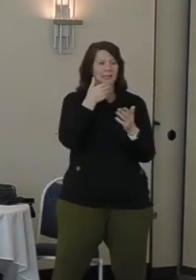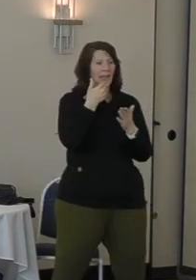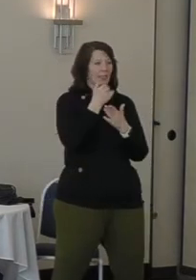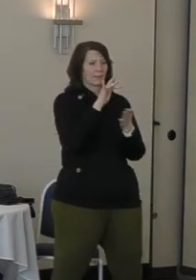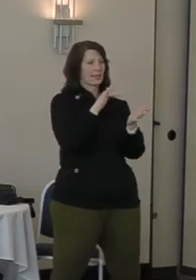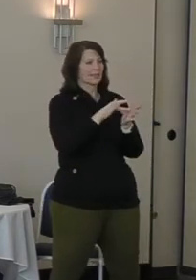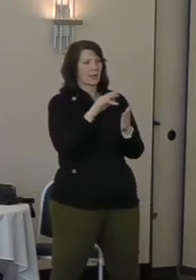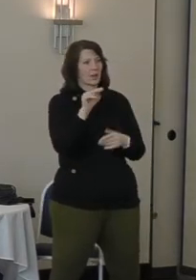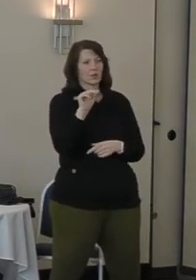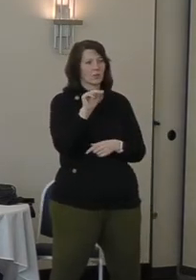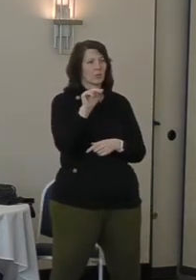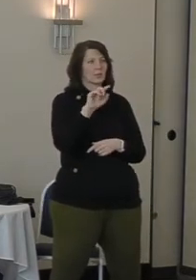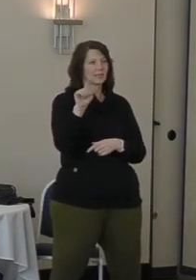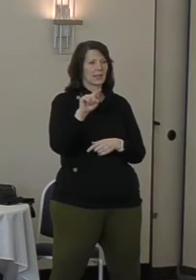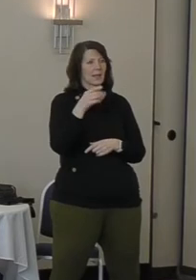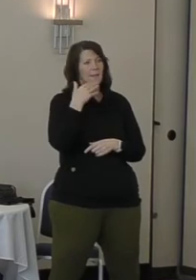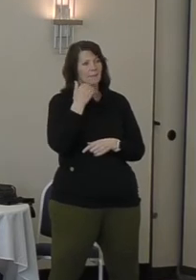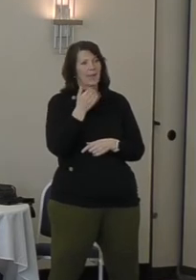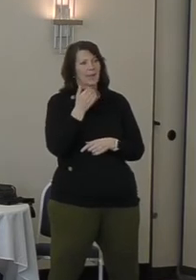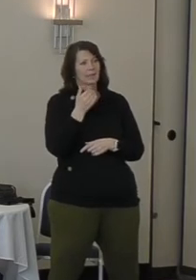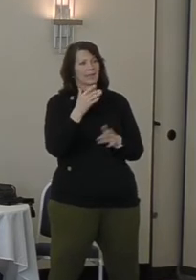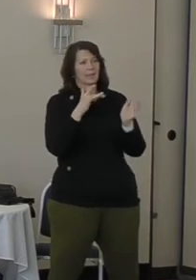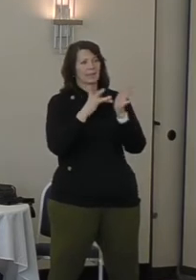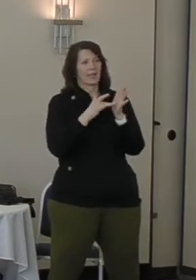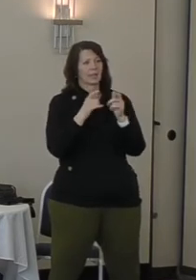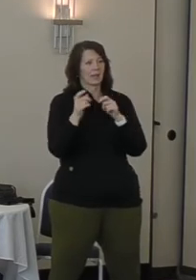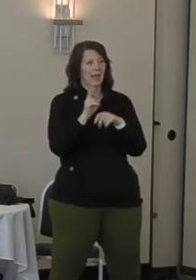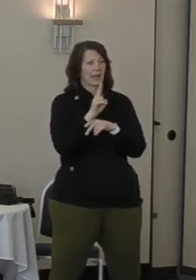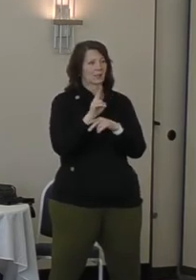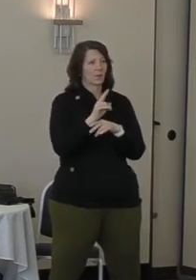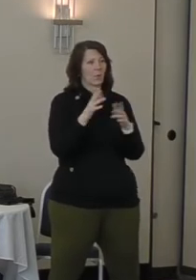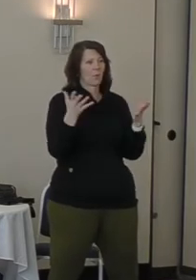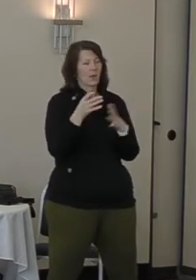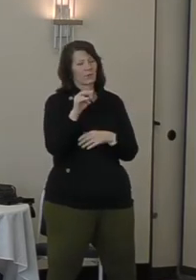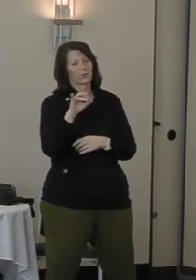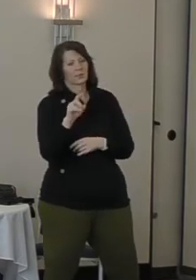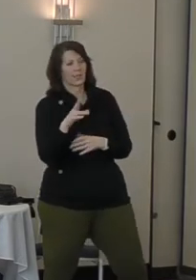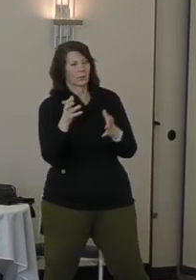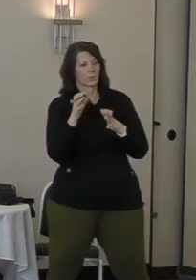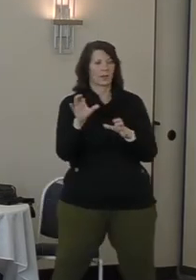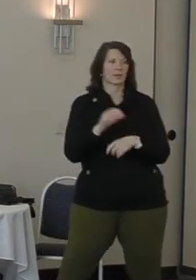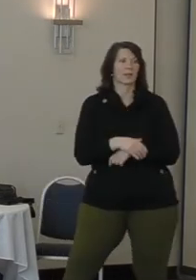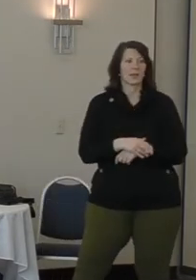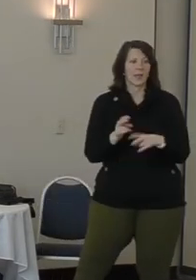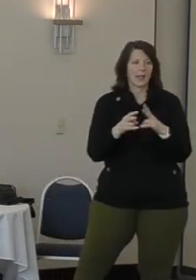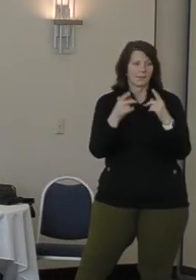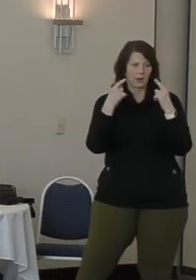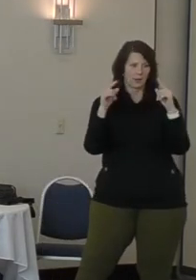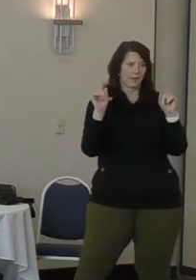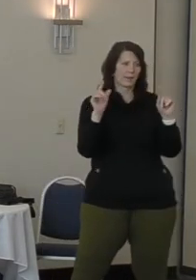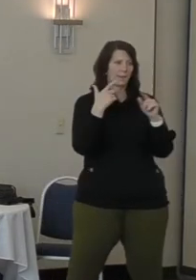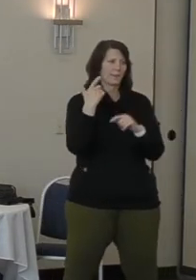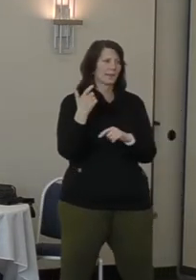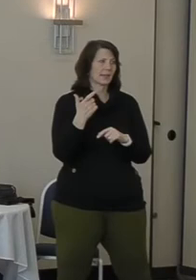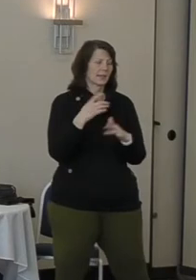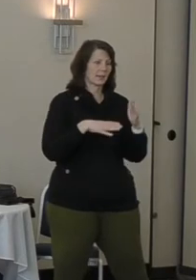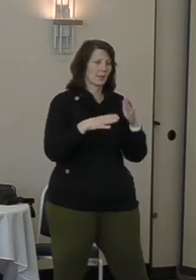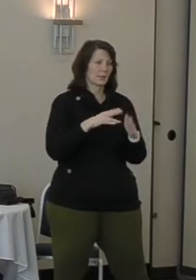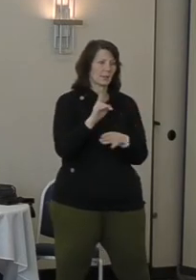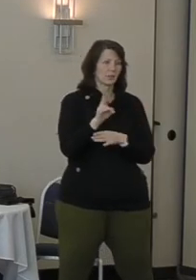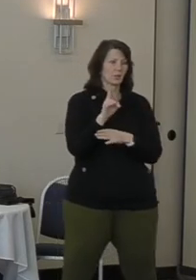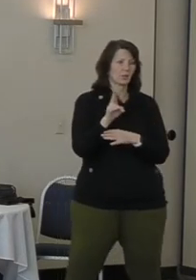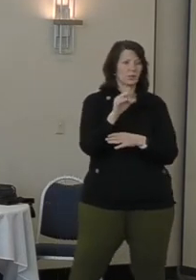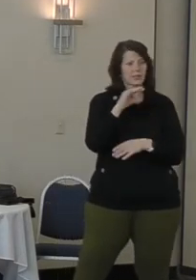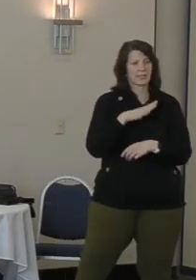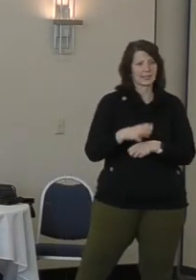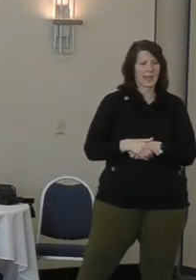center in New Zealand, but he's the best center at executing what the Crusaders want to do, and it's insanely effective because they basically use